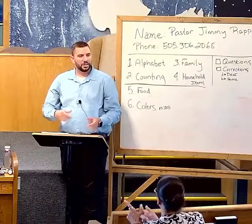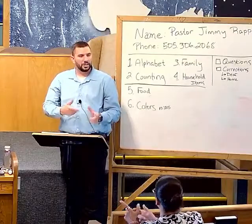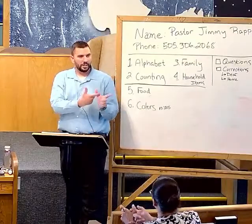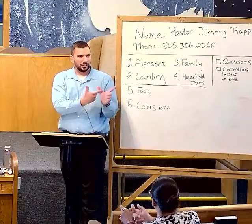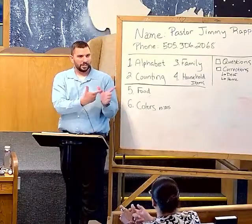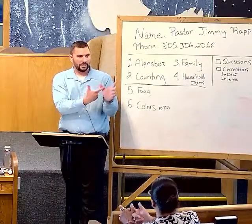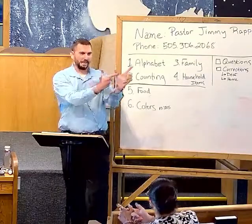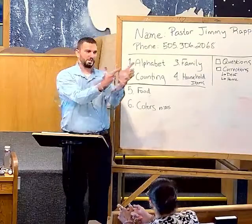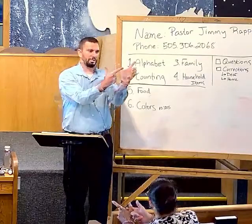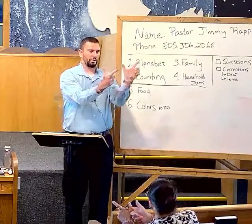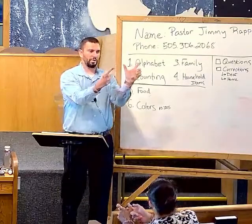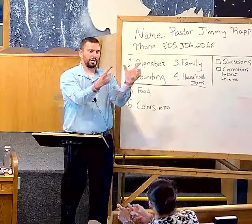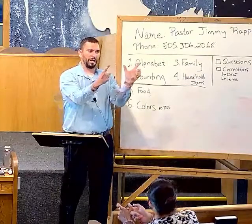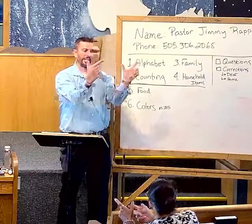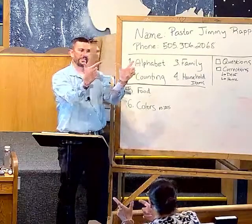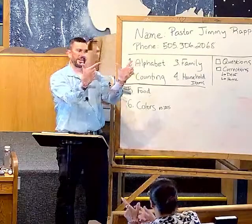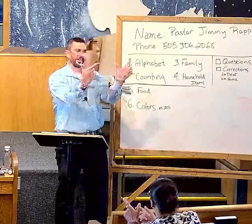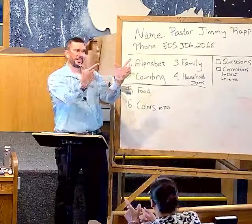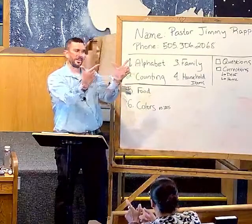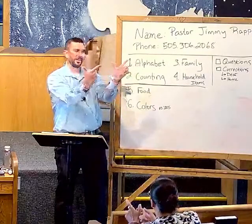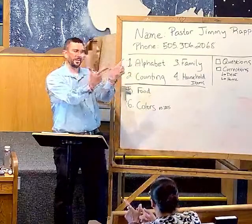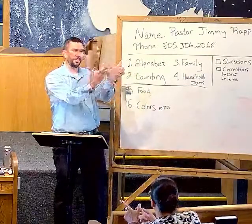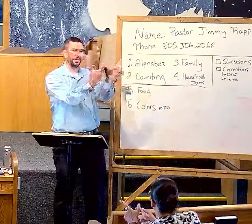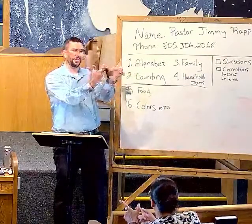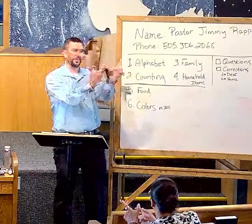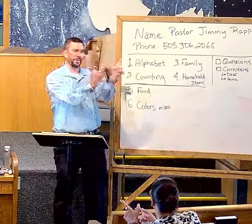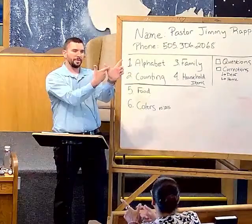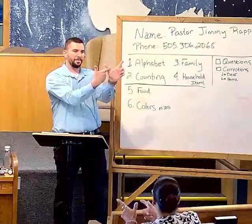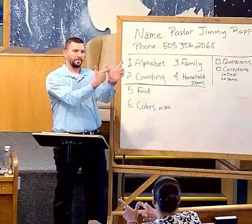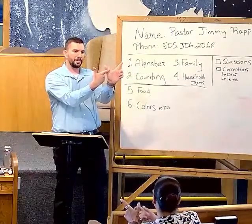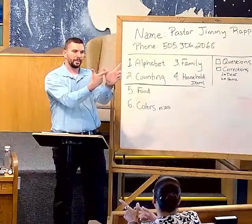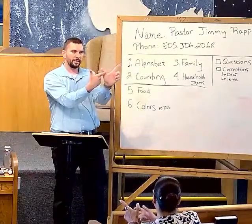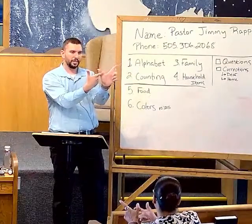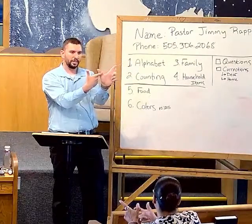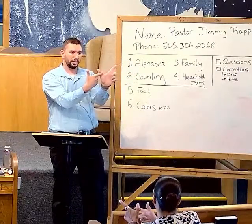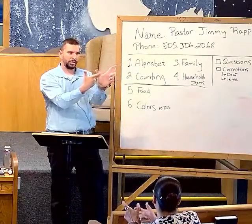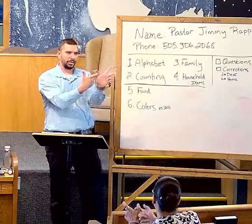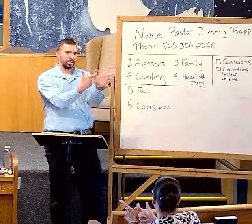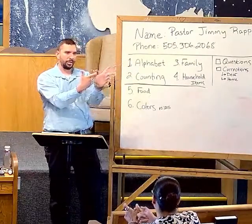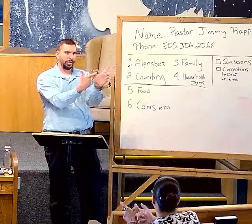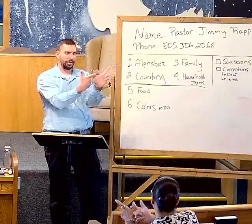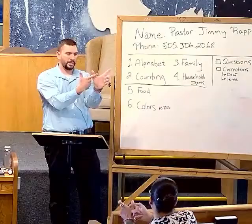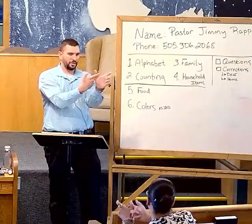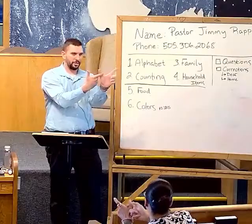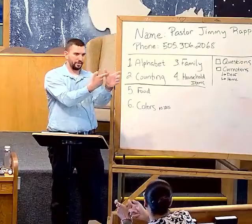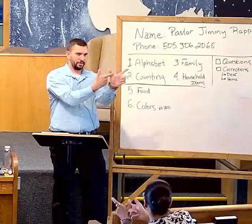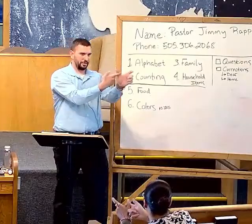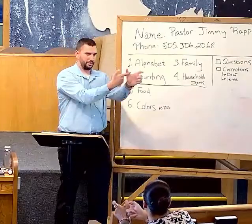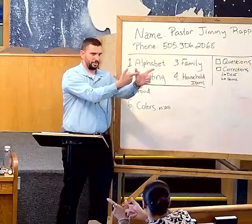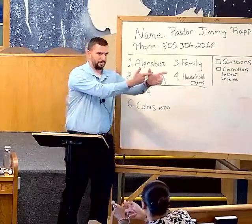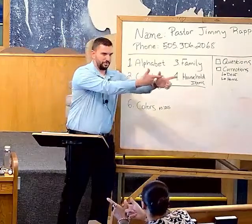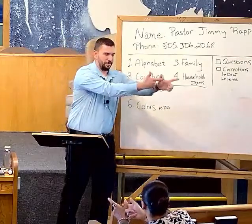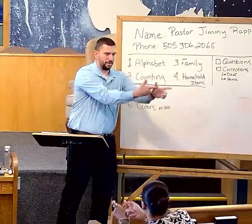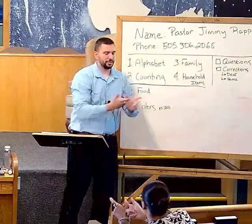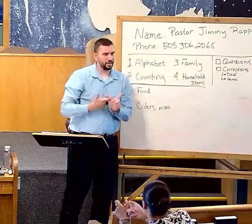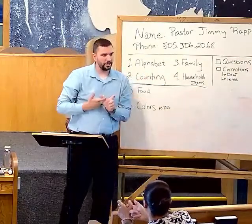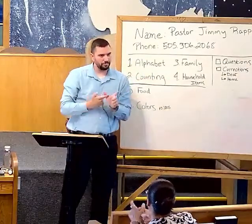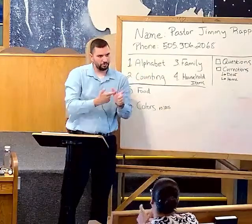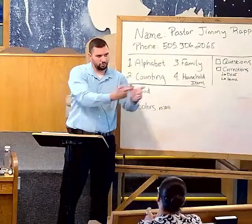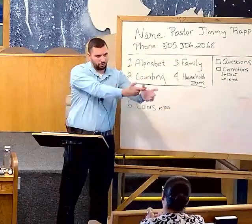like this. So grab your index finger, loop it around your thumb, and then run. But you gotta